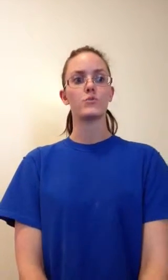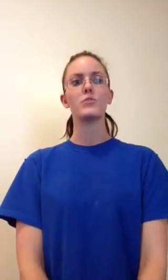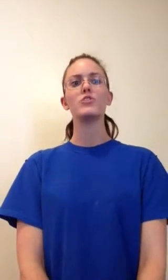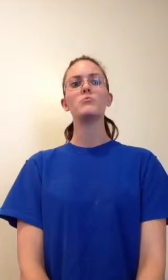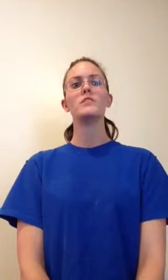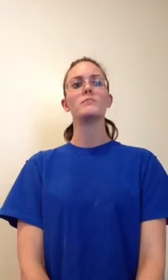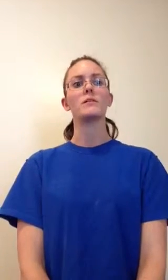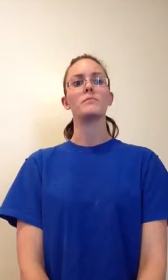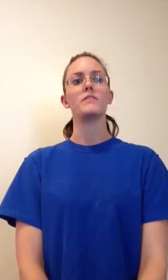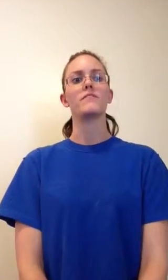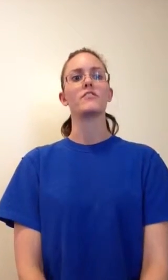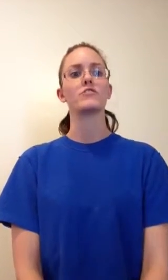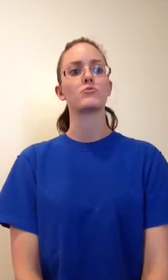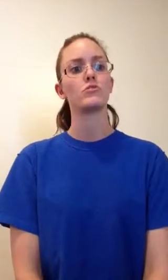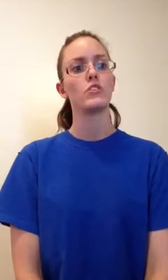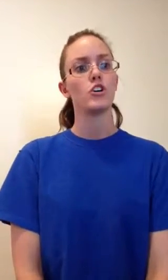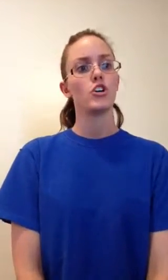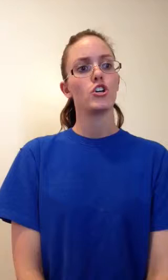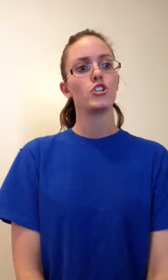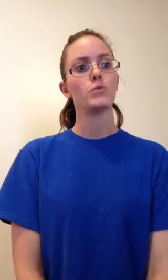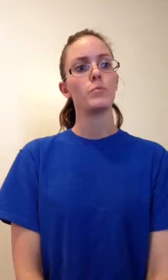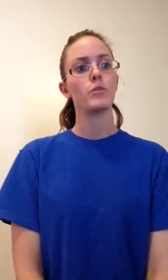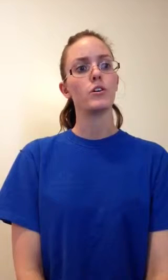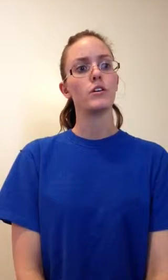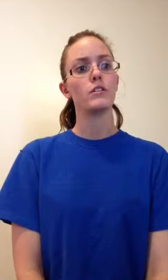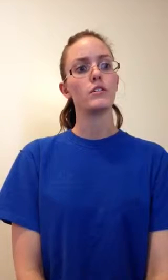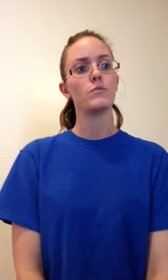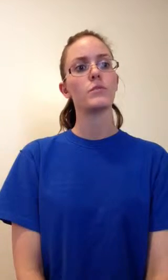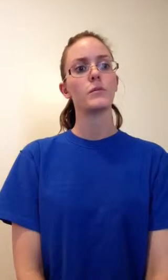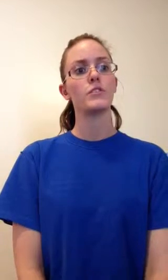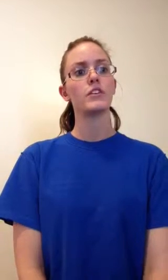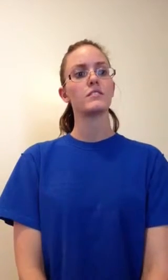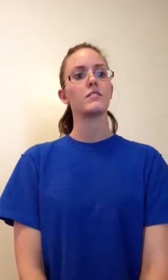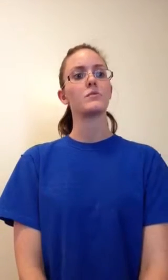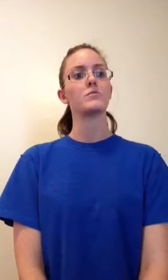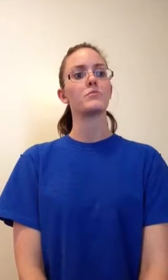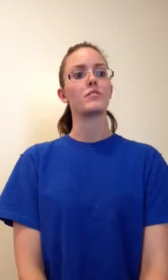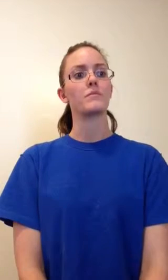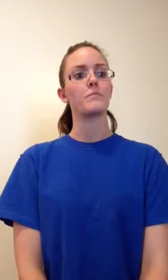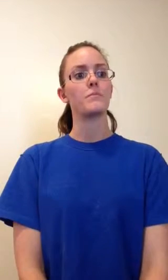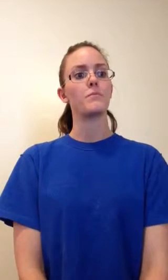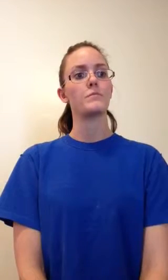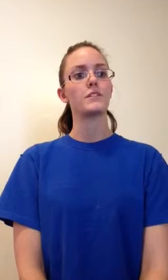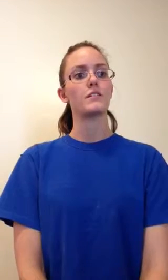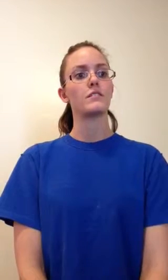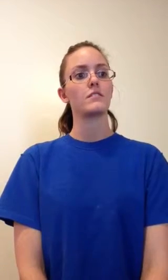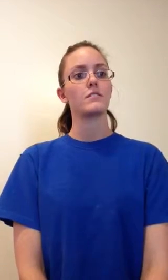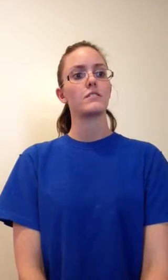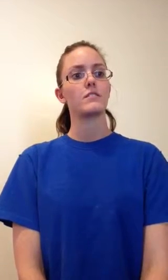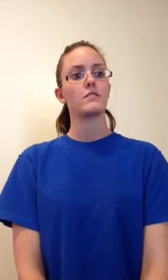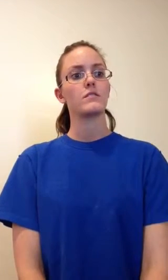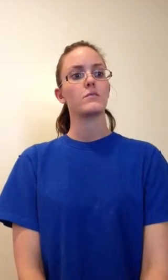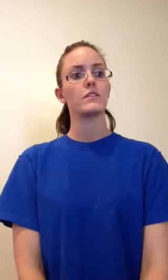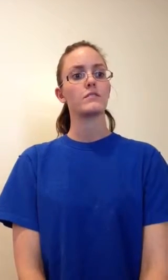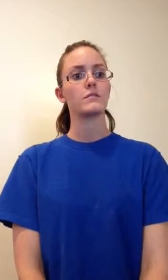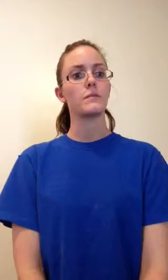What do you mean by being very visual? Should we put, what do you guys think that we should put on the website? You're going to want to keep